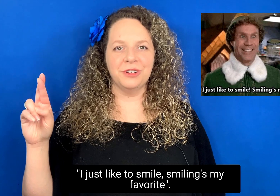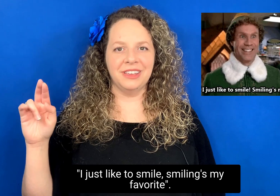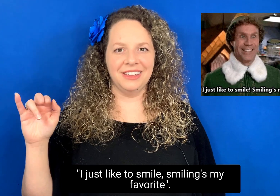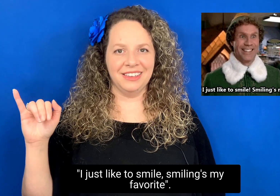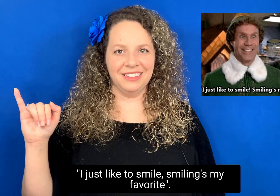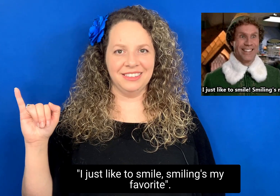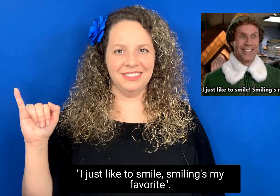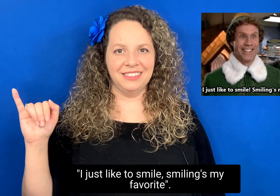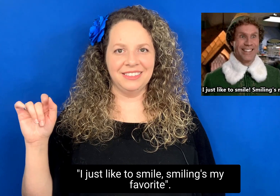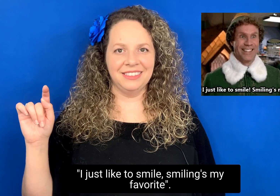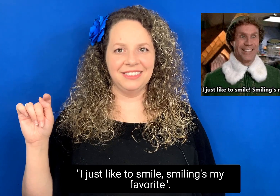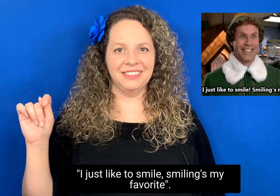favorite.